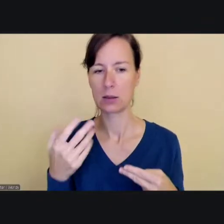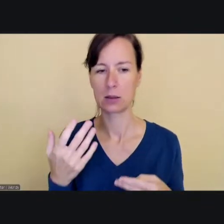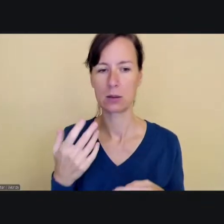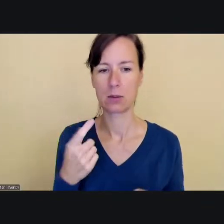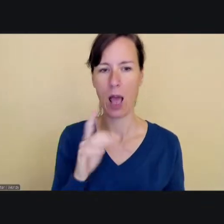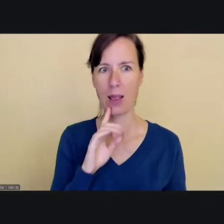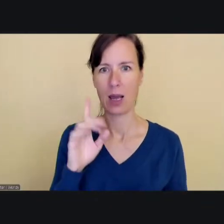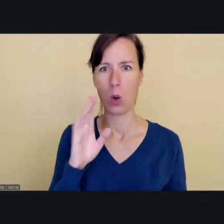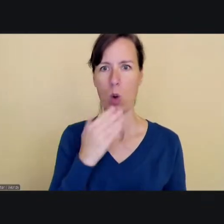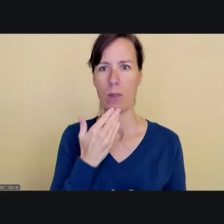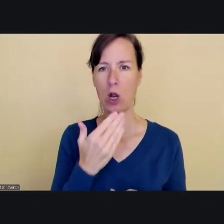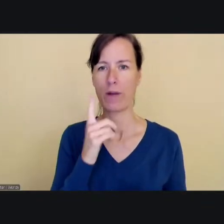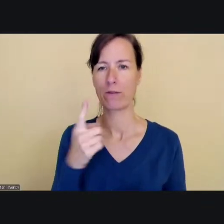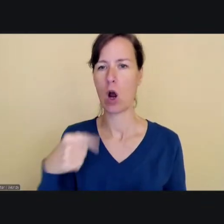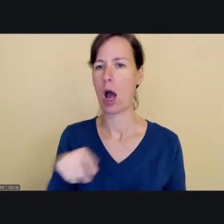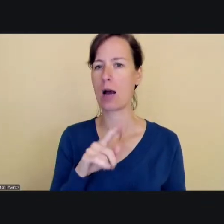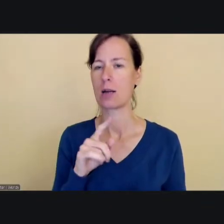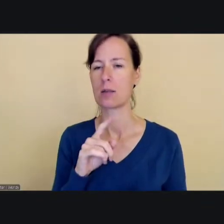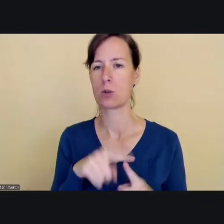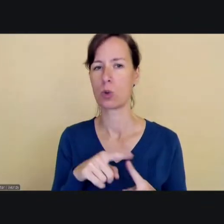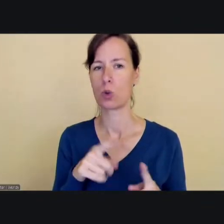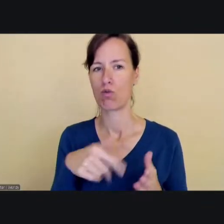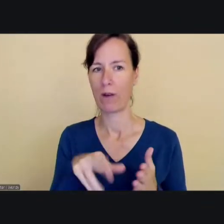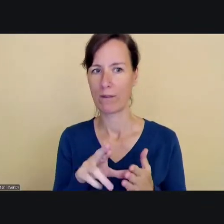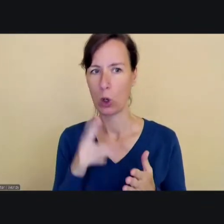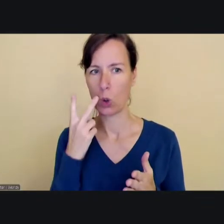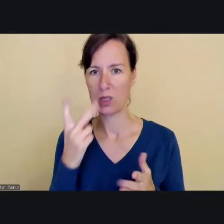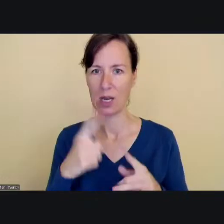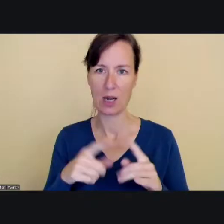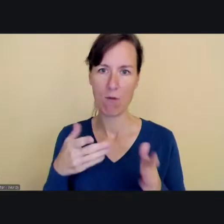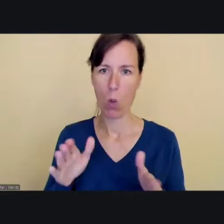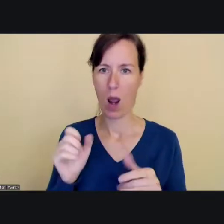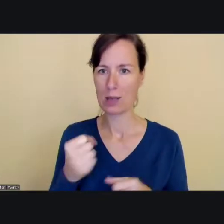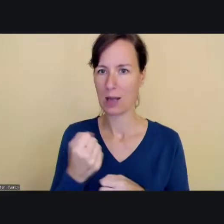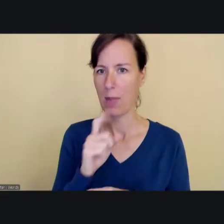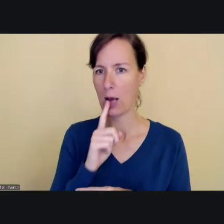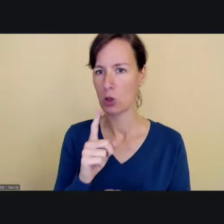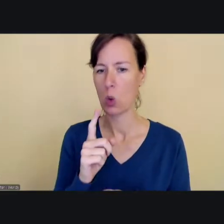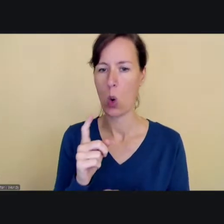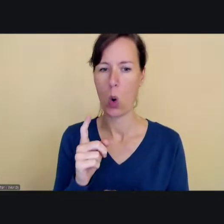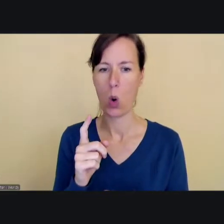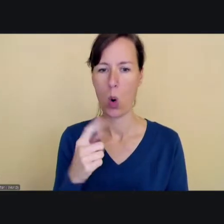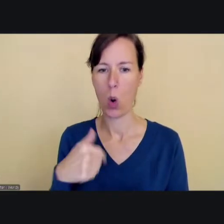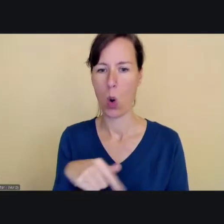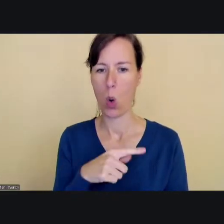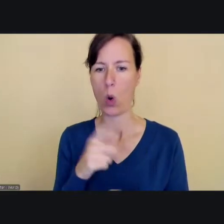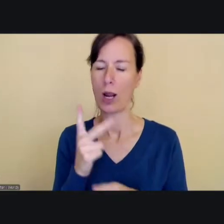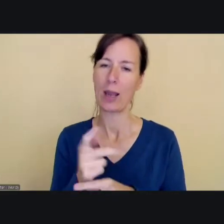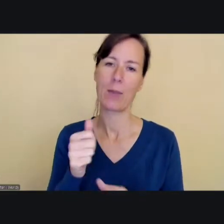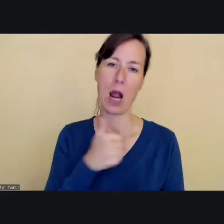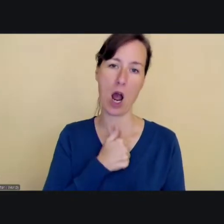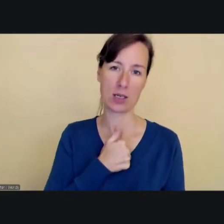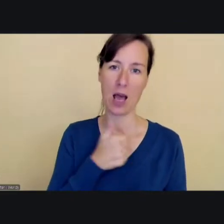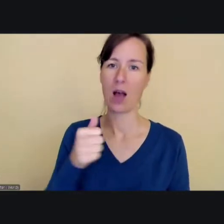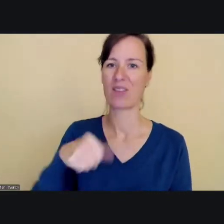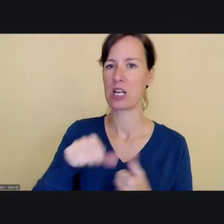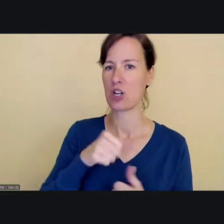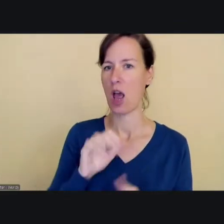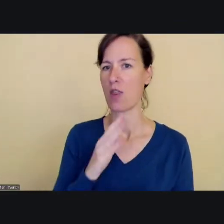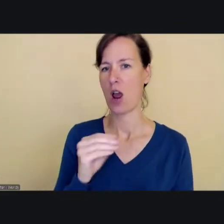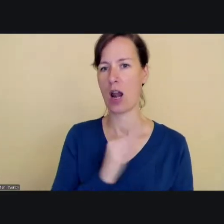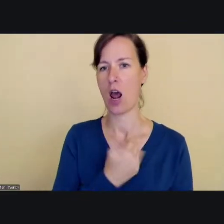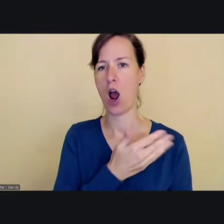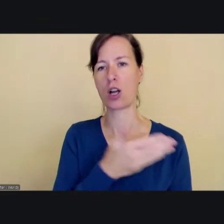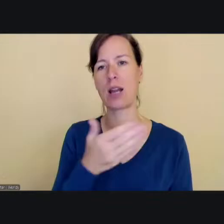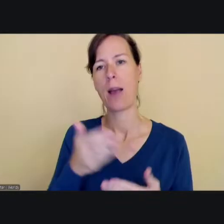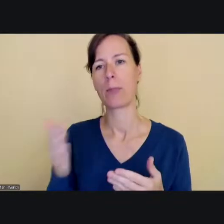for us to make sure that we go over and see different ways that we can make sure that we're keeping ourselves, each other, as well as our neighbors safe. So I